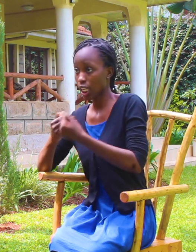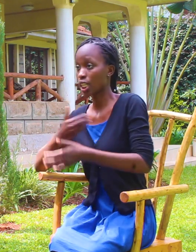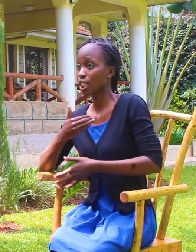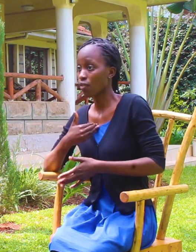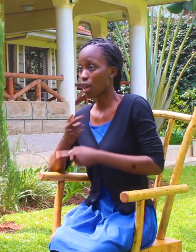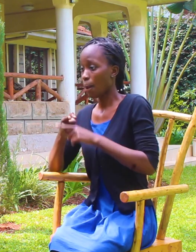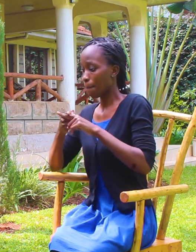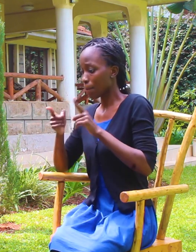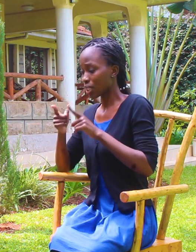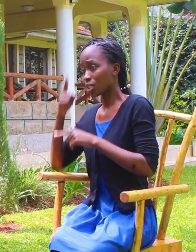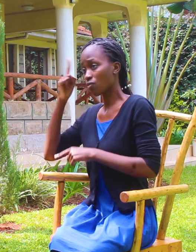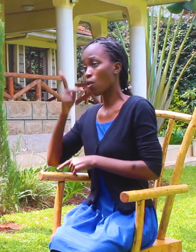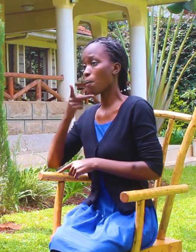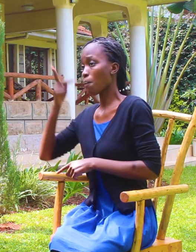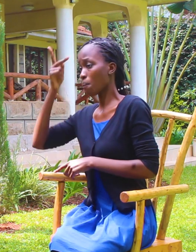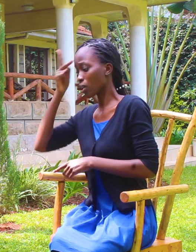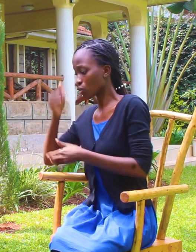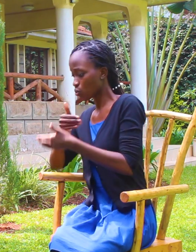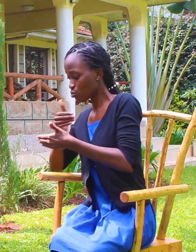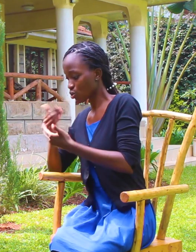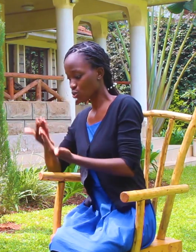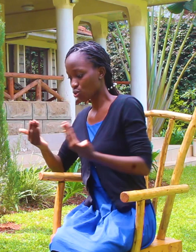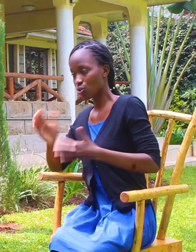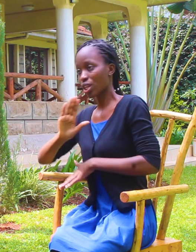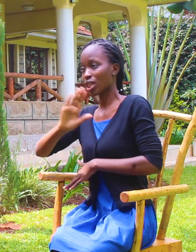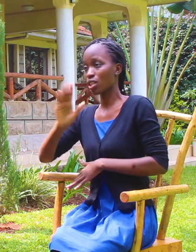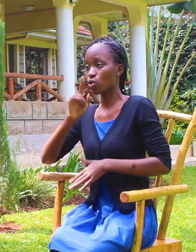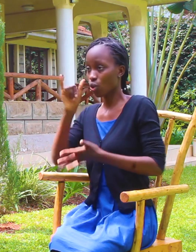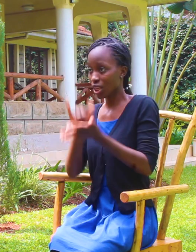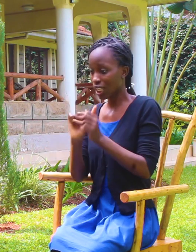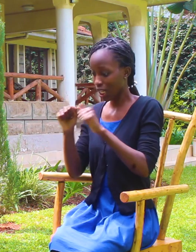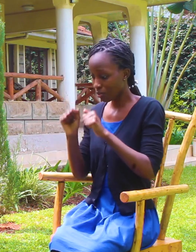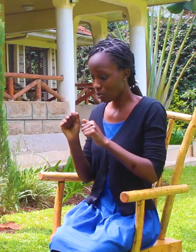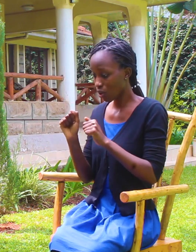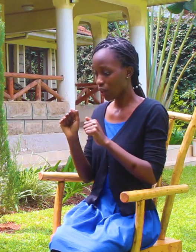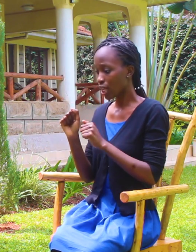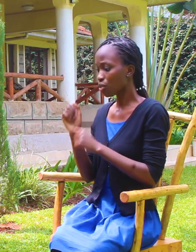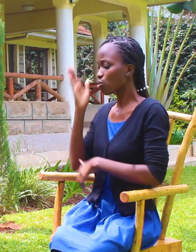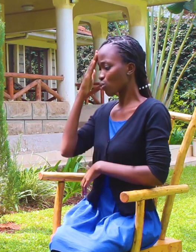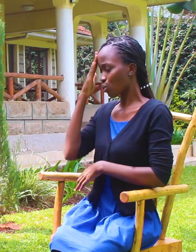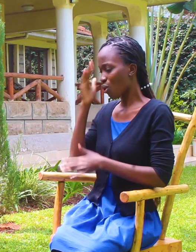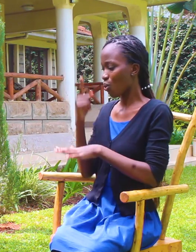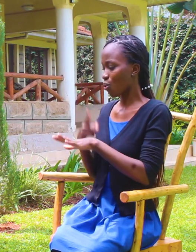for parents to be close to the children so that they can be able to see. And this is the early